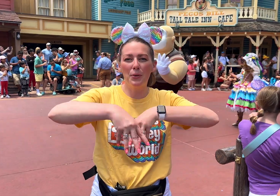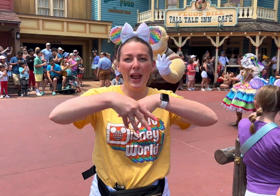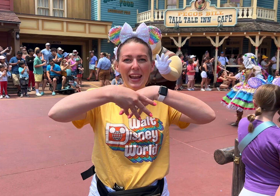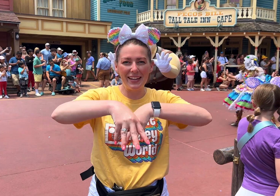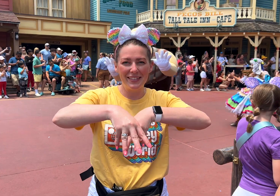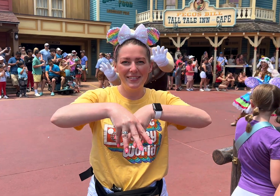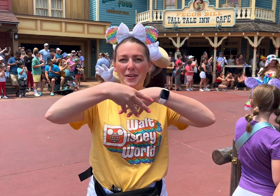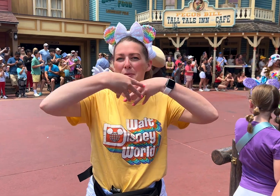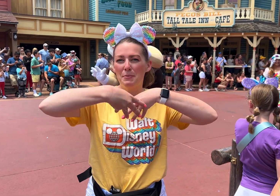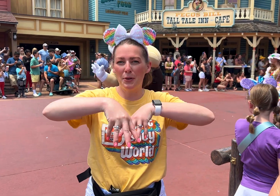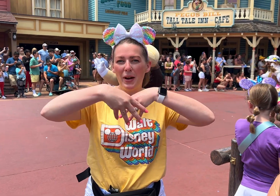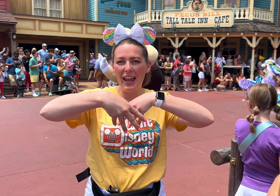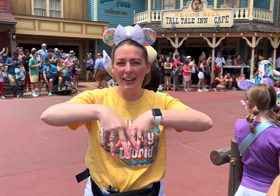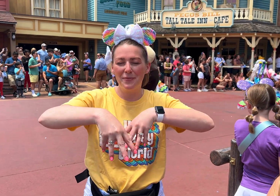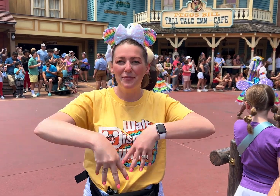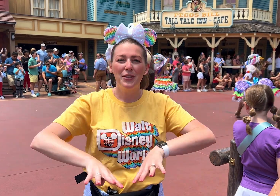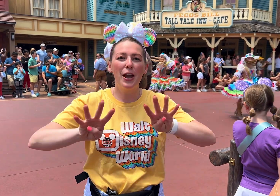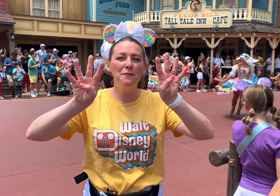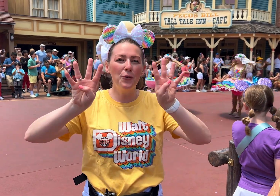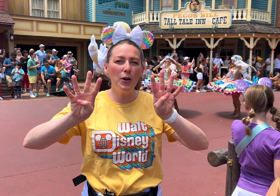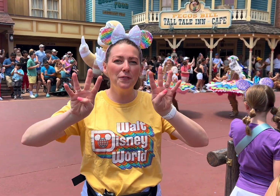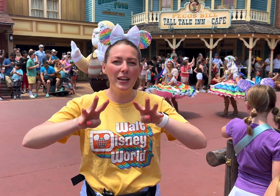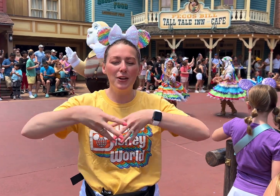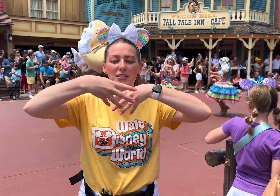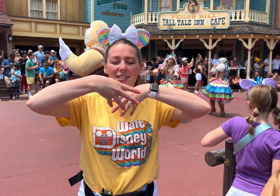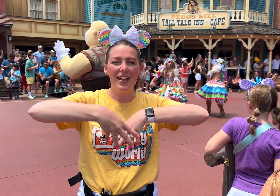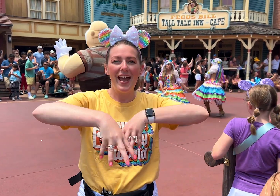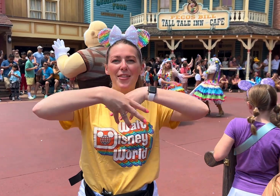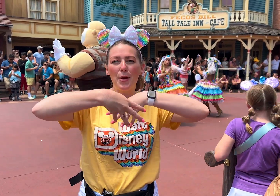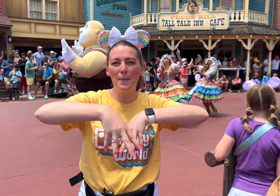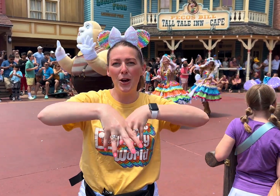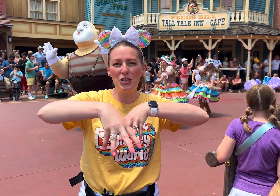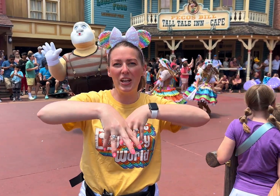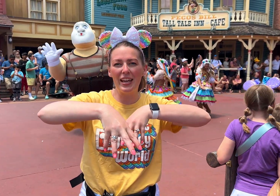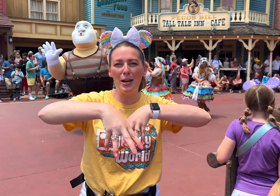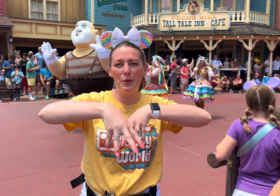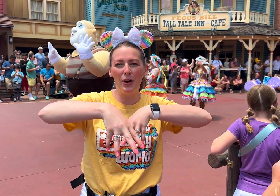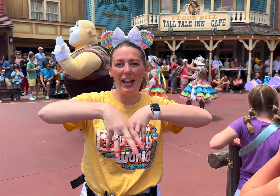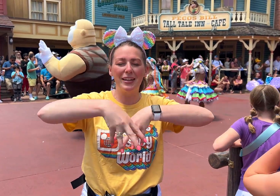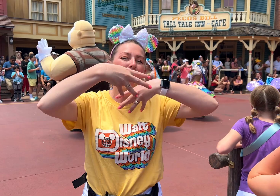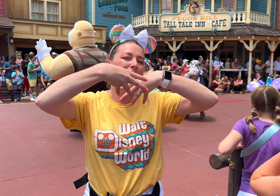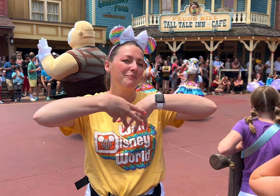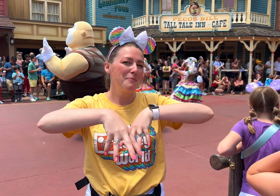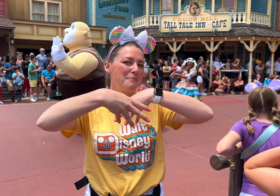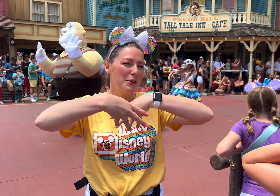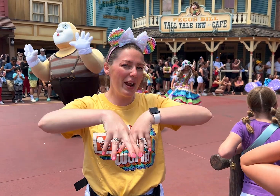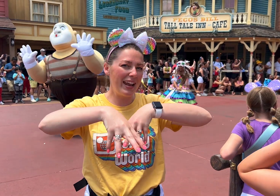Parade. Parade. You have 4 fingers and they're marching in a parade. Parade.